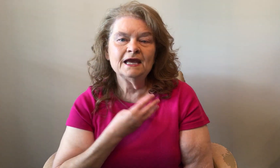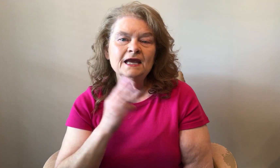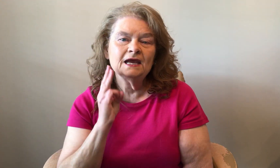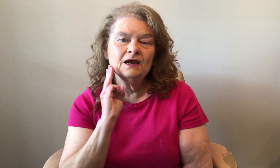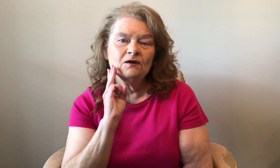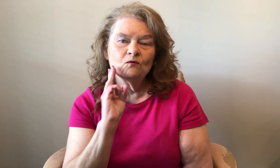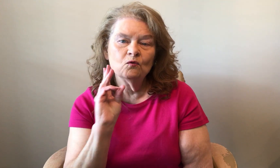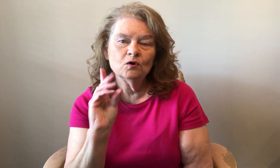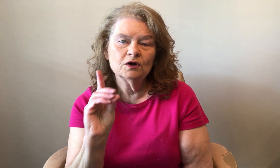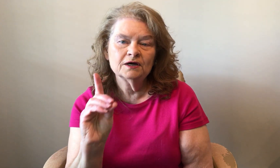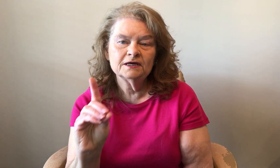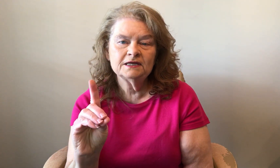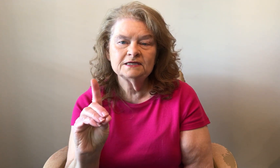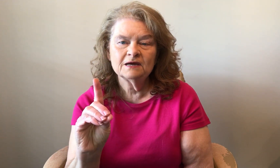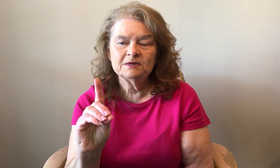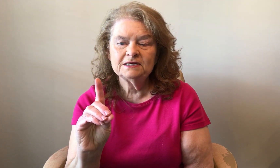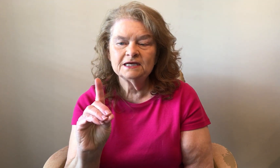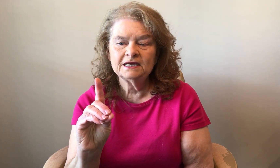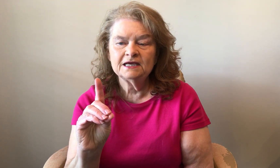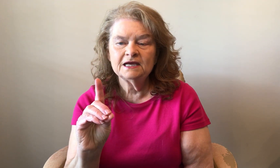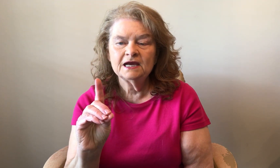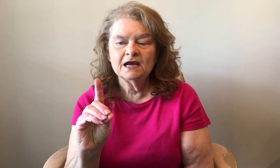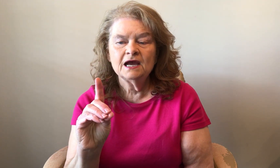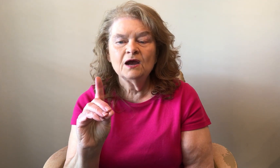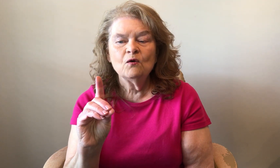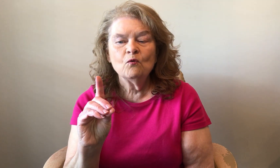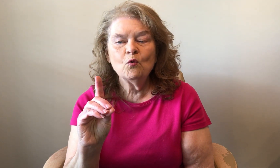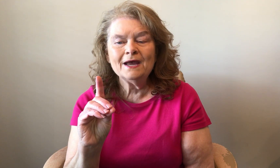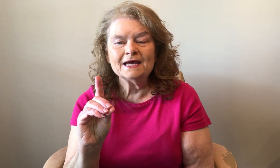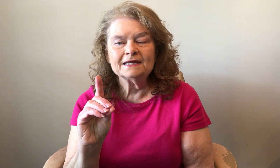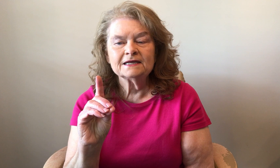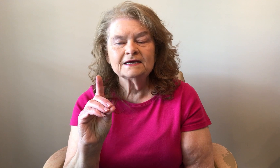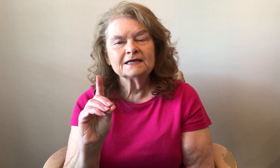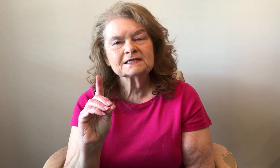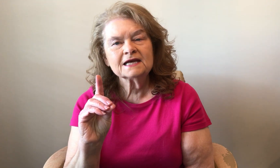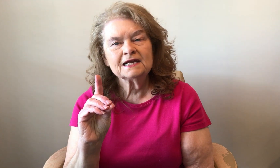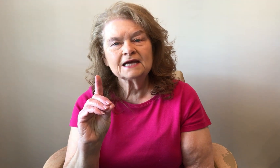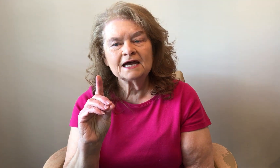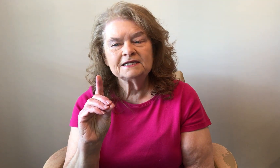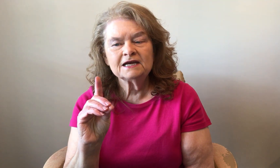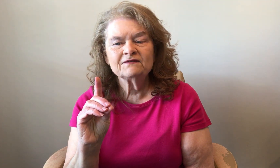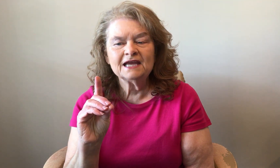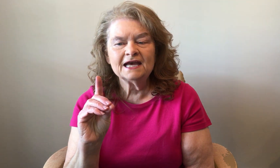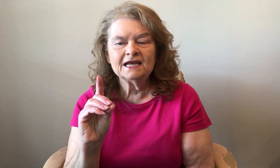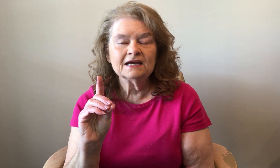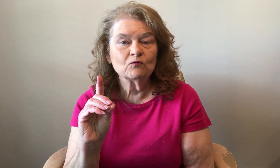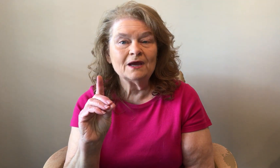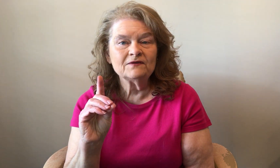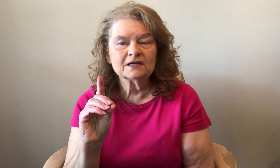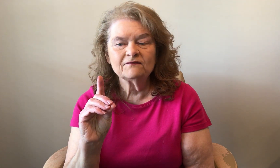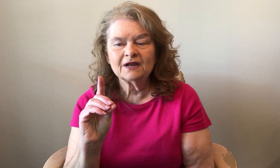we would, WD, win. It's kind of the idea of getting and waving a